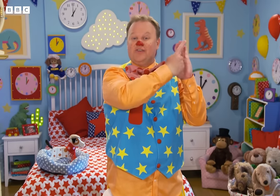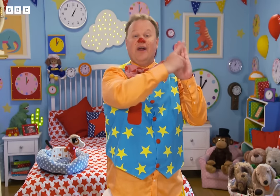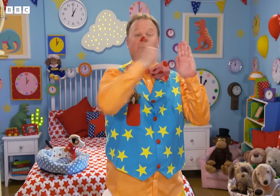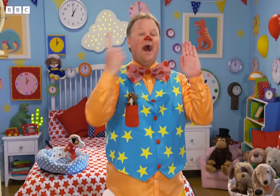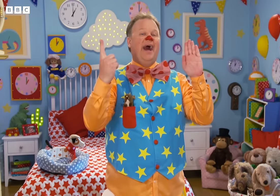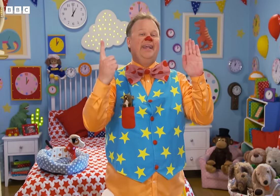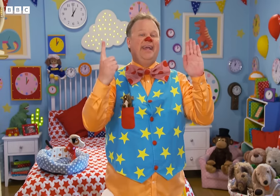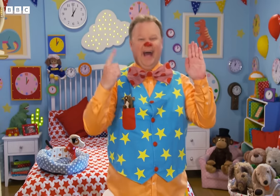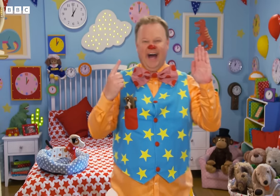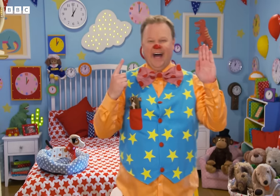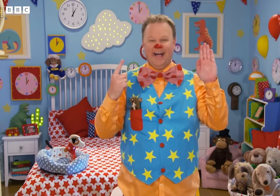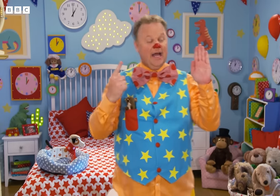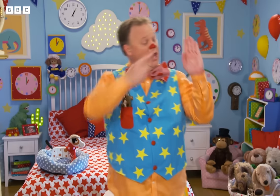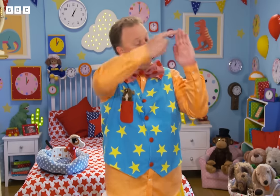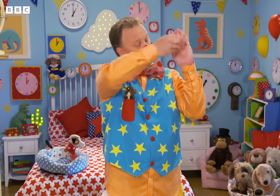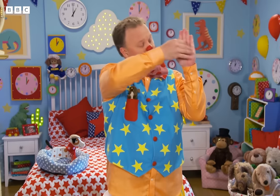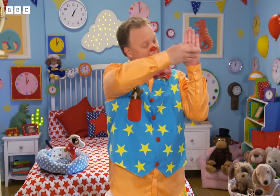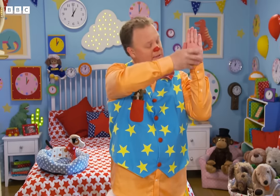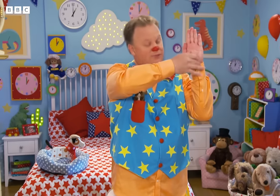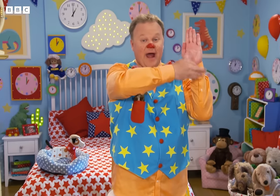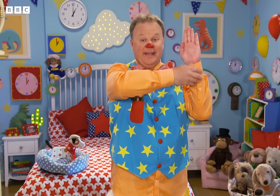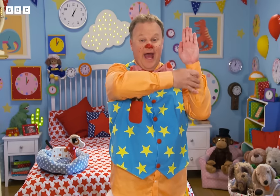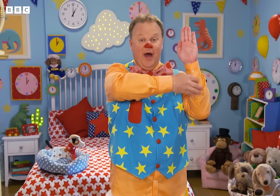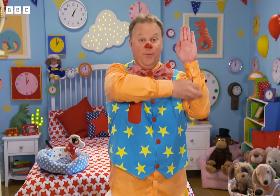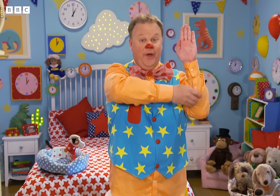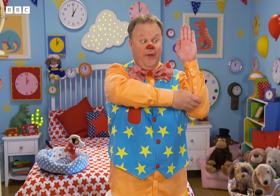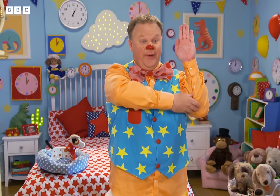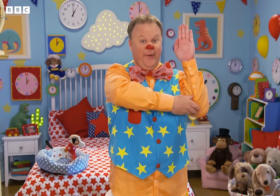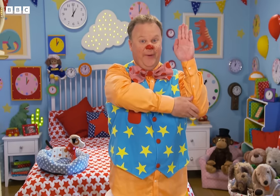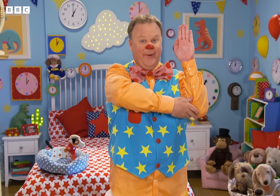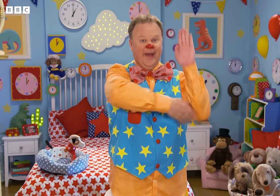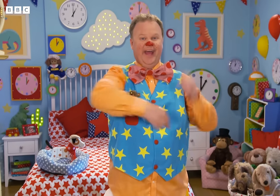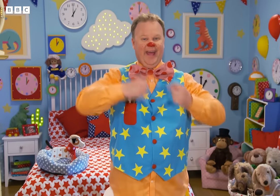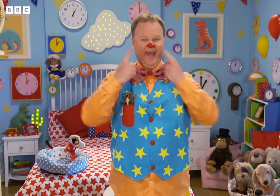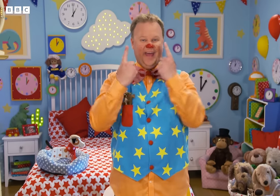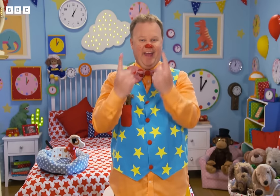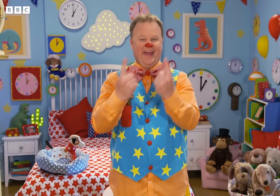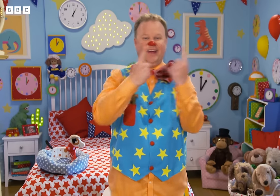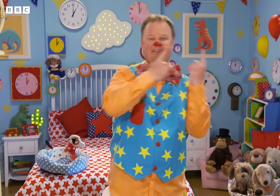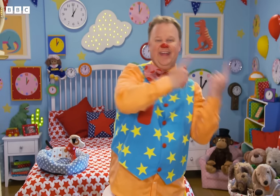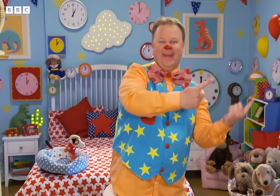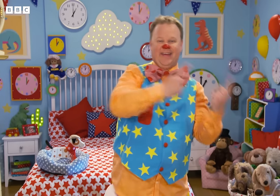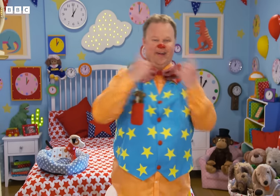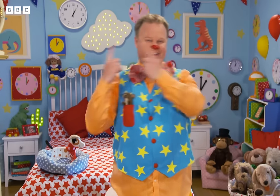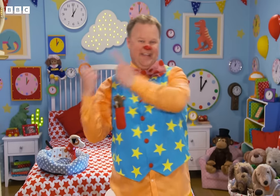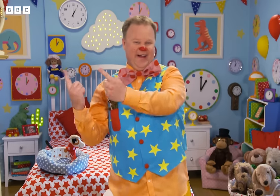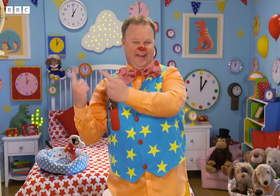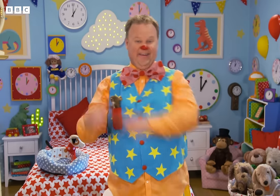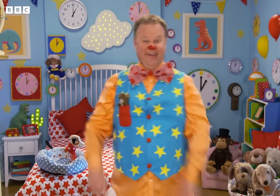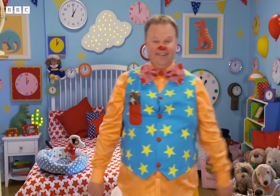struck 1. The mouse ran down. Woohoo! Hickory dickory dock. Well